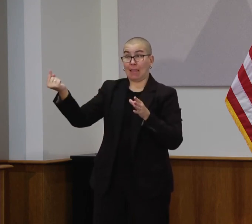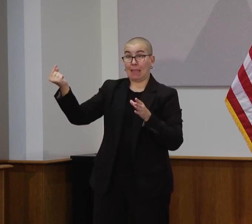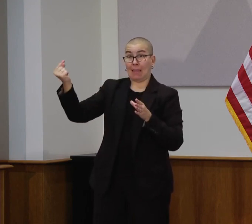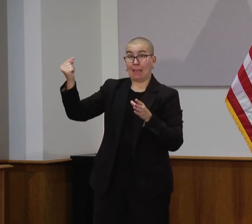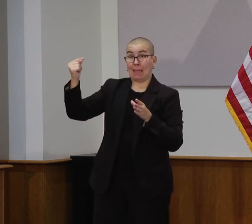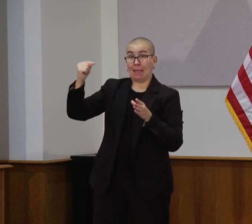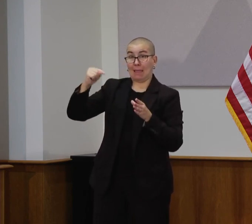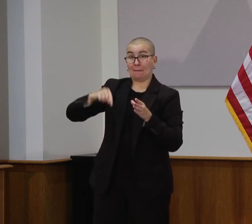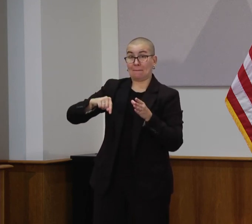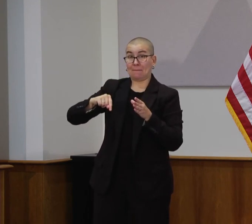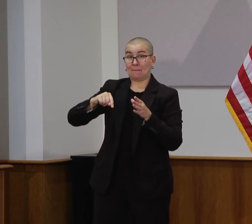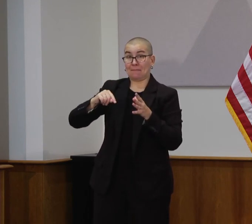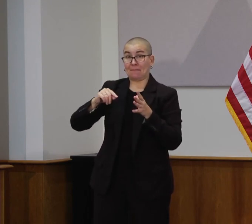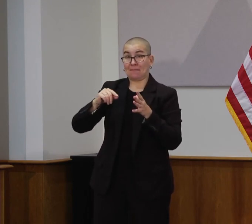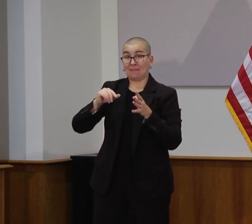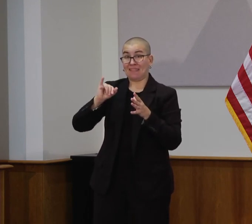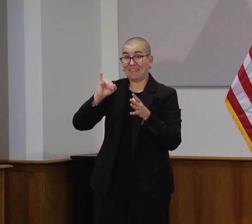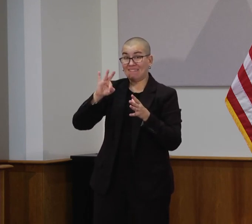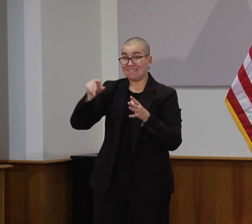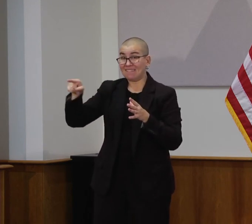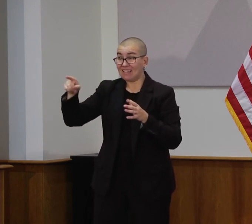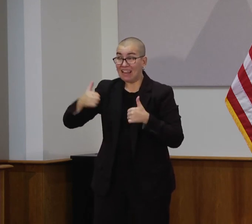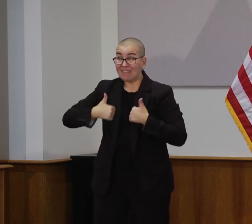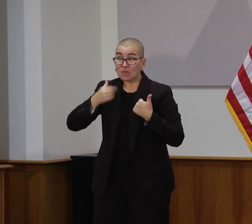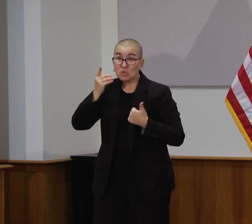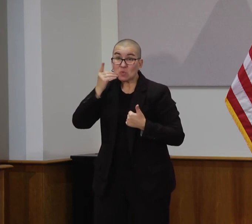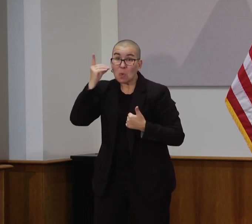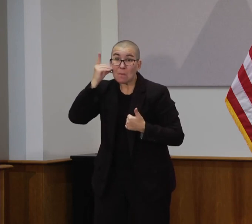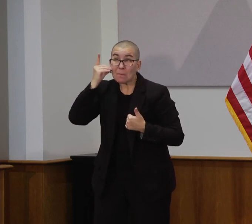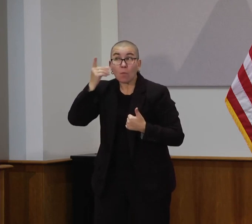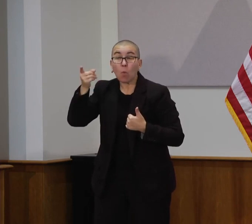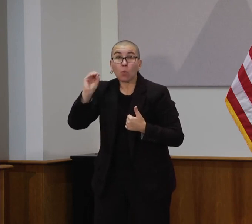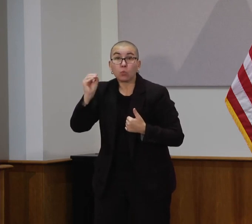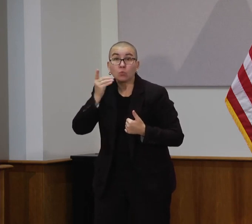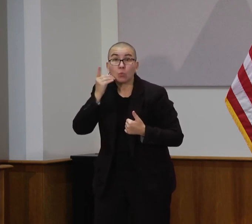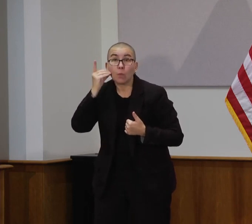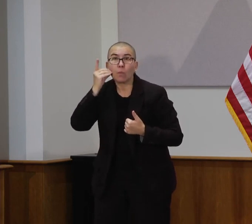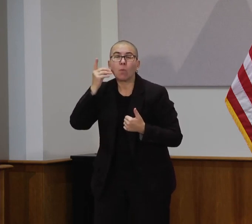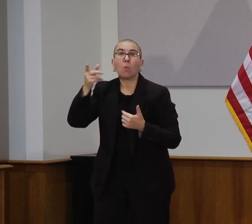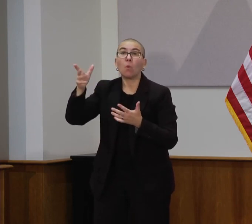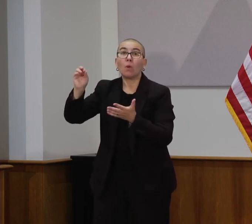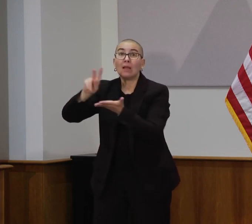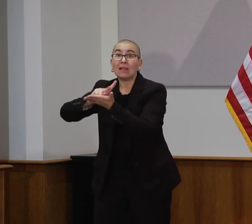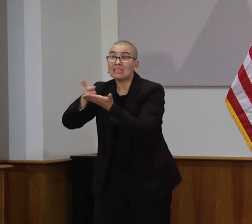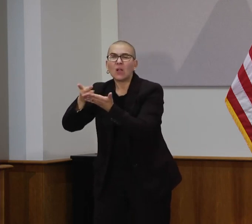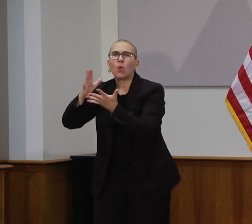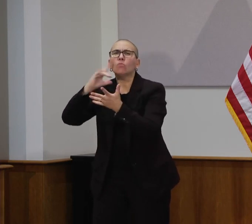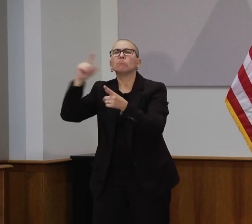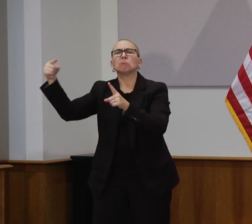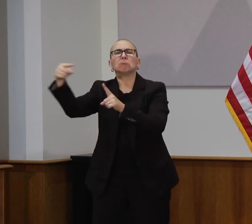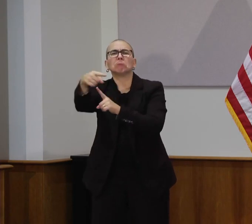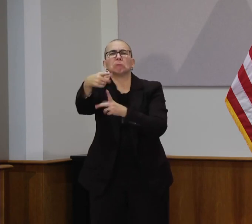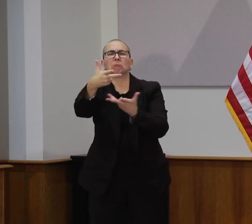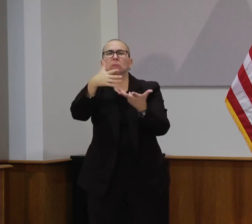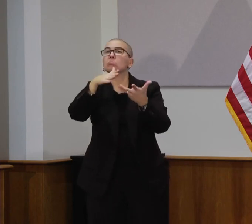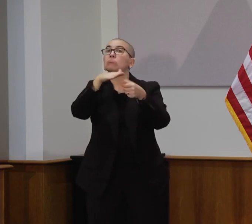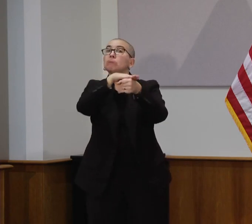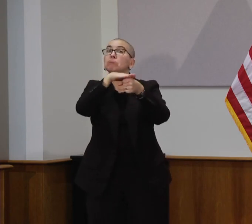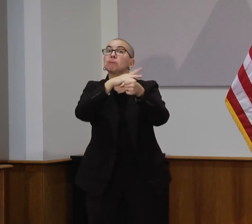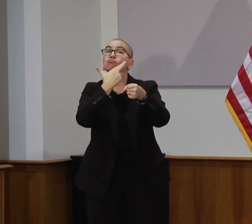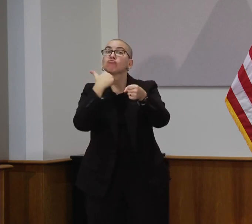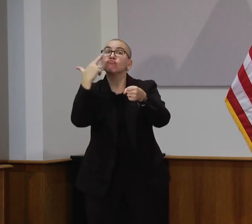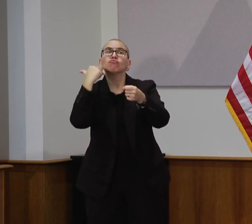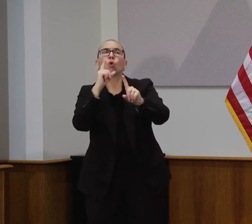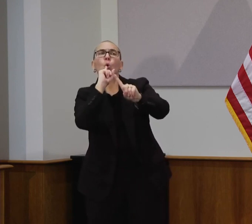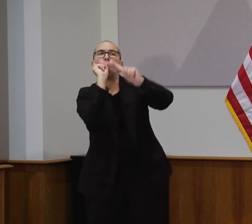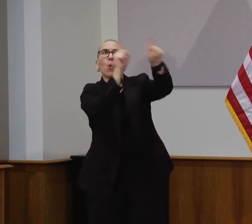have access to a kitchen, check out the local grocery stores or restaurants where you can order a Thanksgiving dinner for